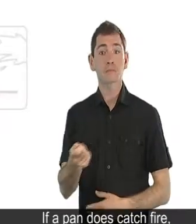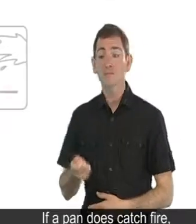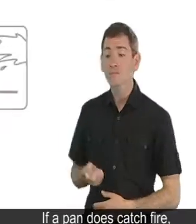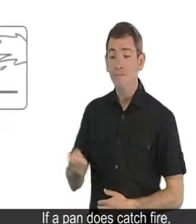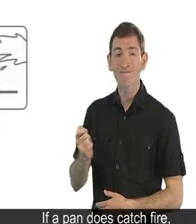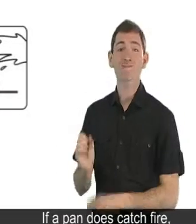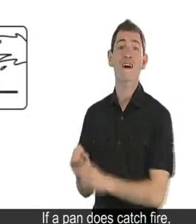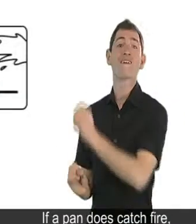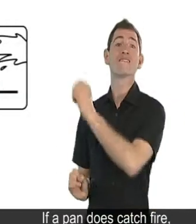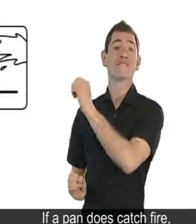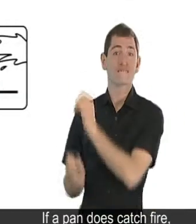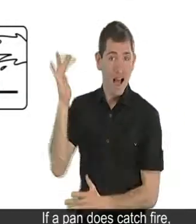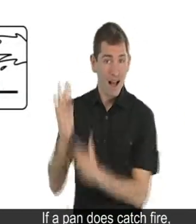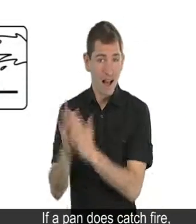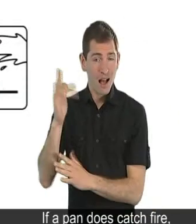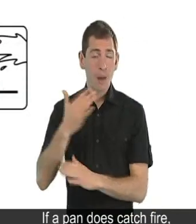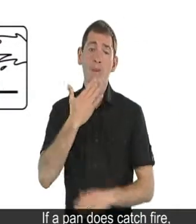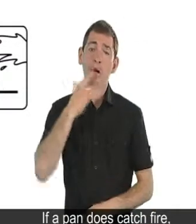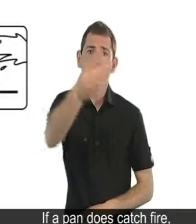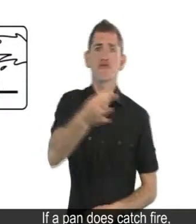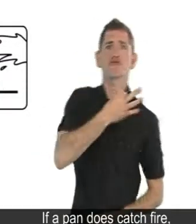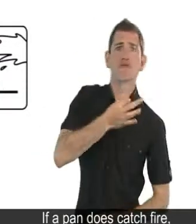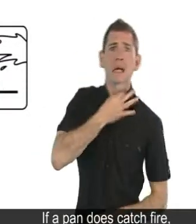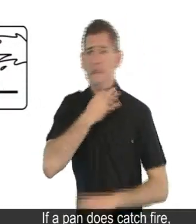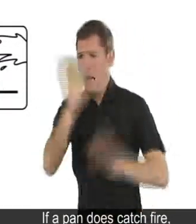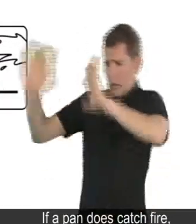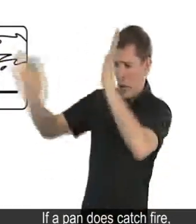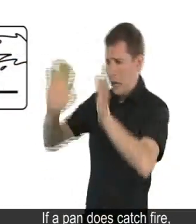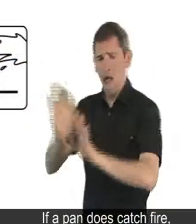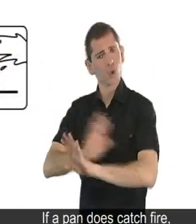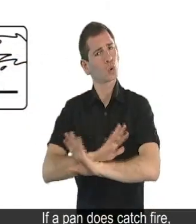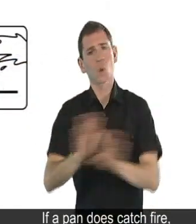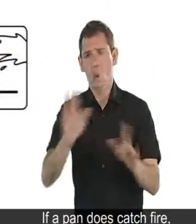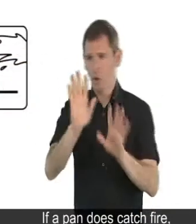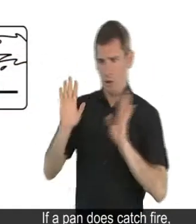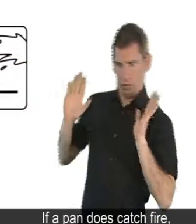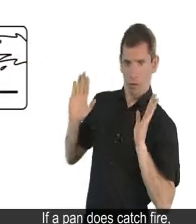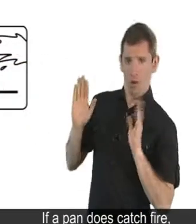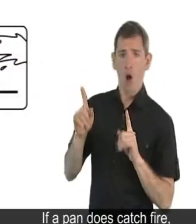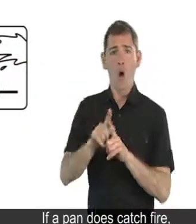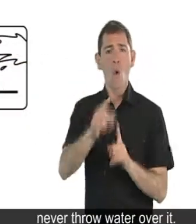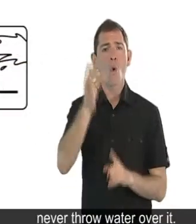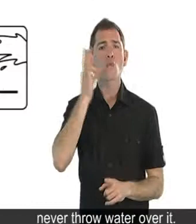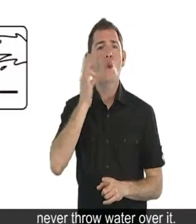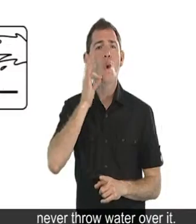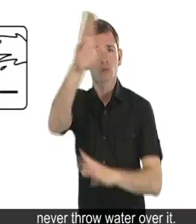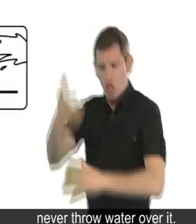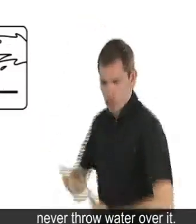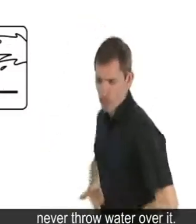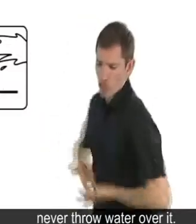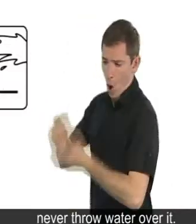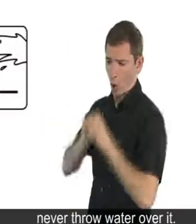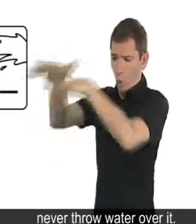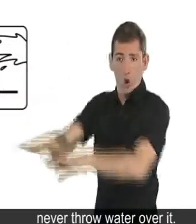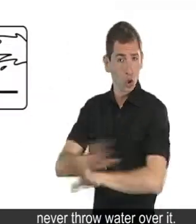If a pan does catch fire, don't take any risks and never throw water over it. Turn off the